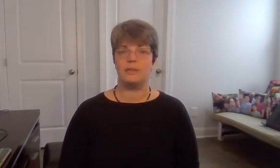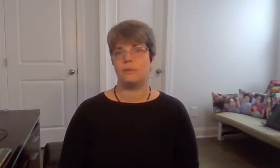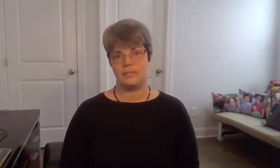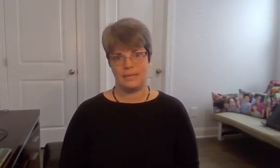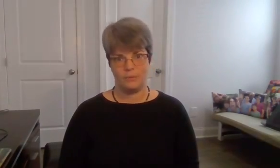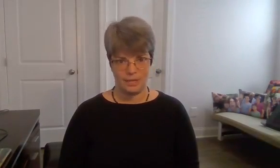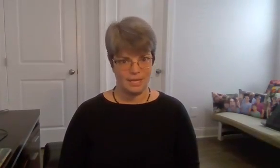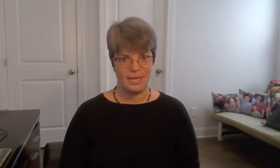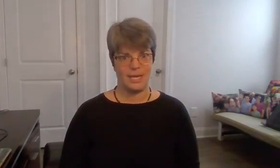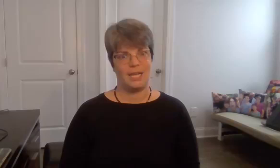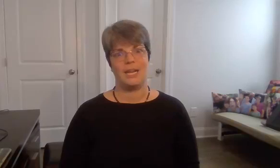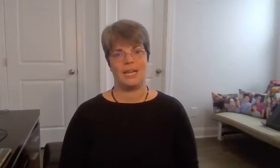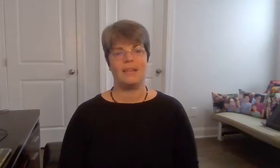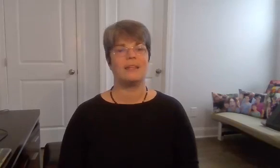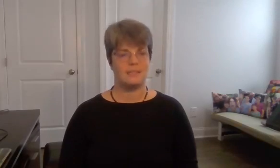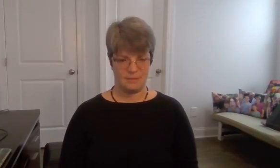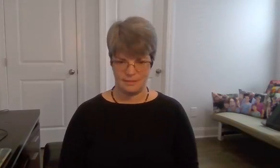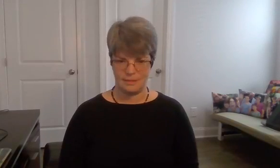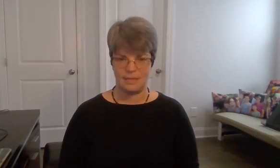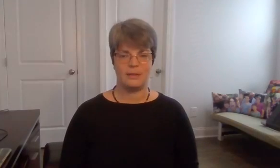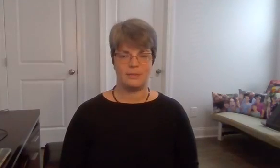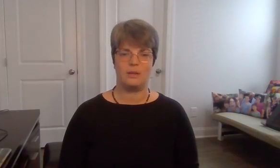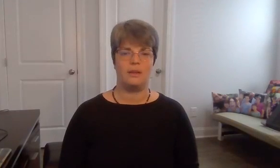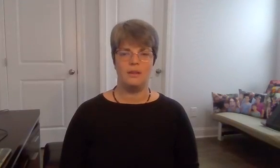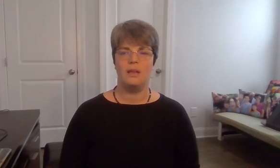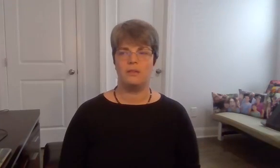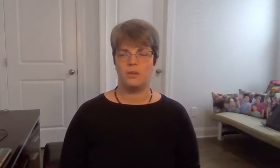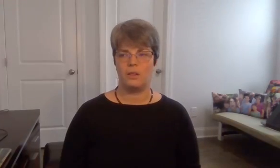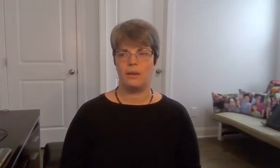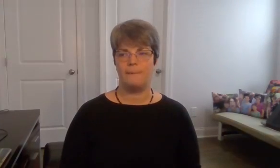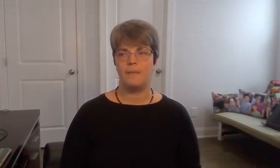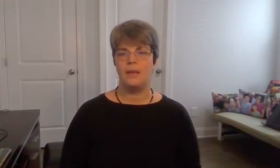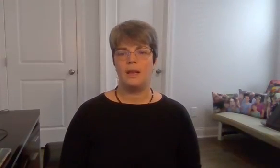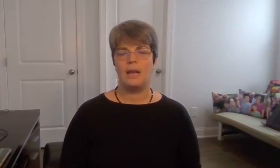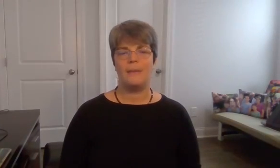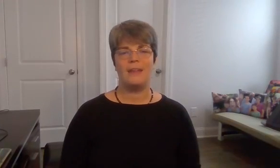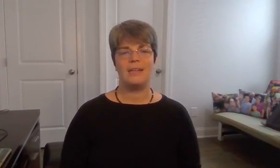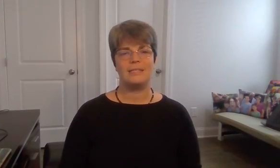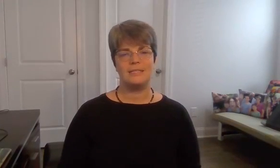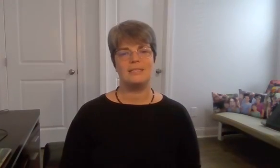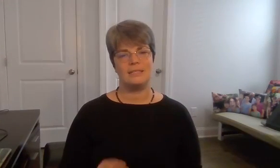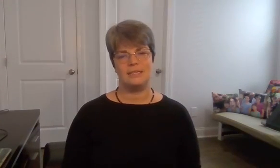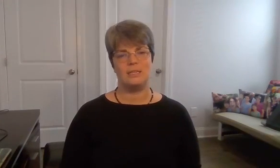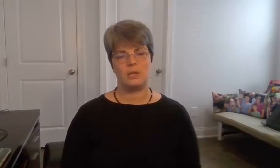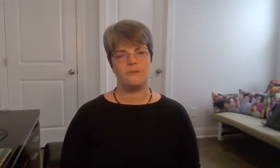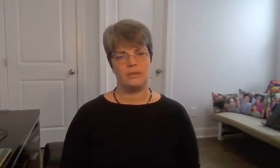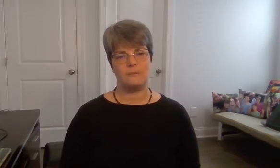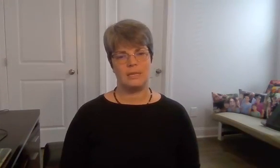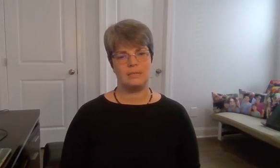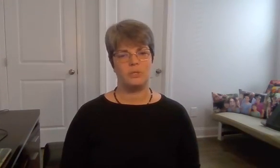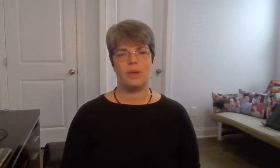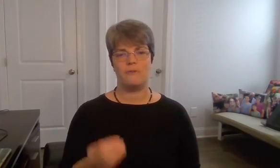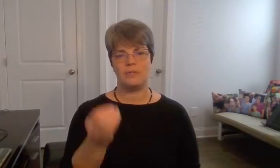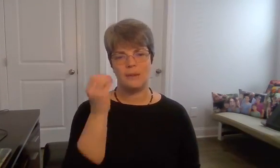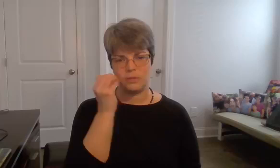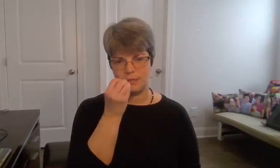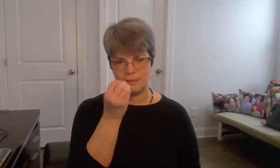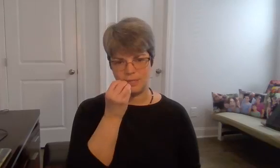They want the same one again and again and again. That's how they're gonna learn it. And then consistency as often as possible. So every time you sit down to